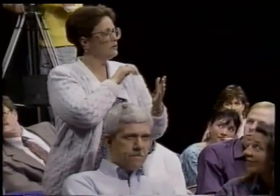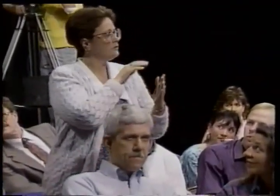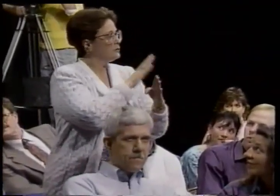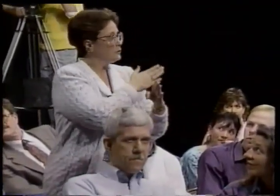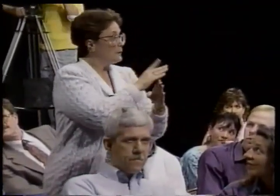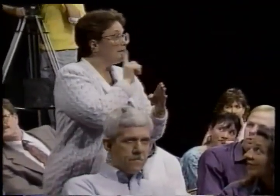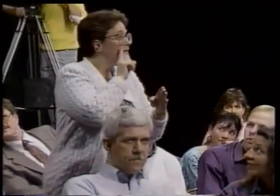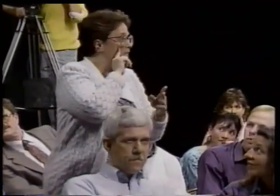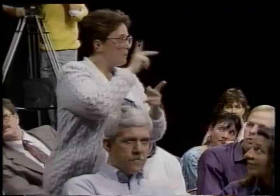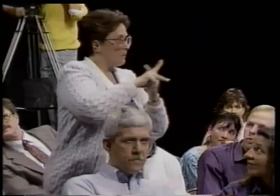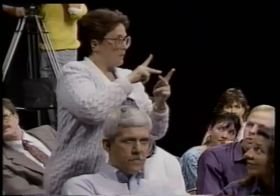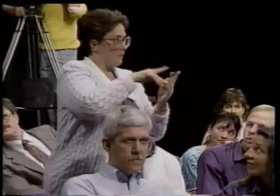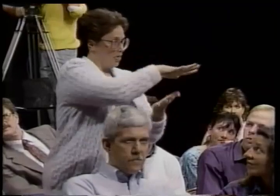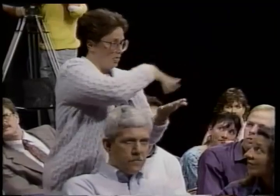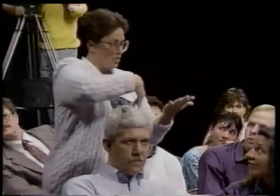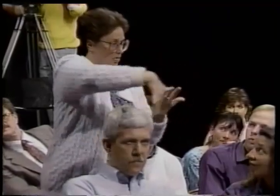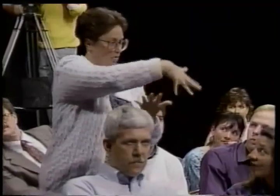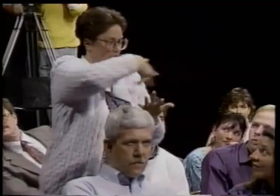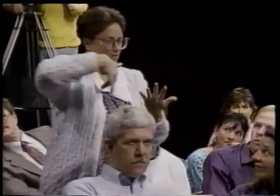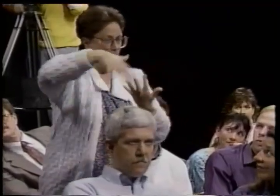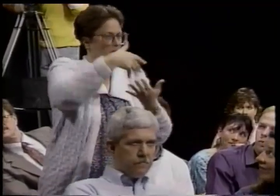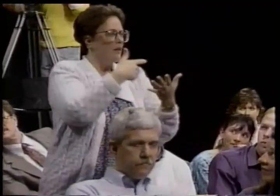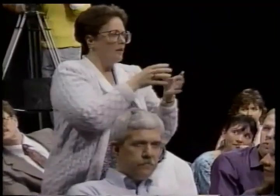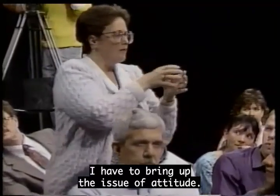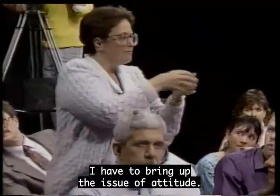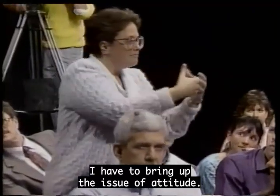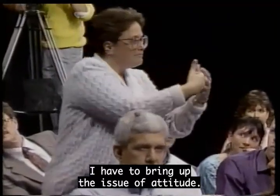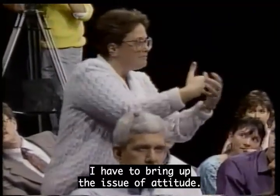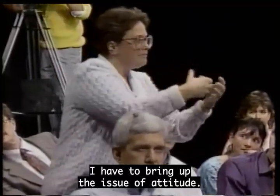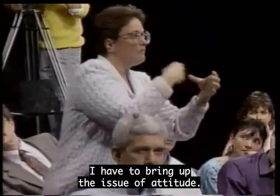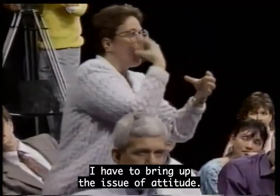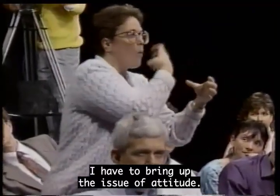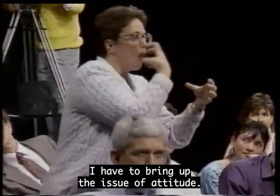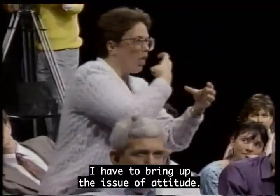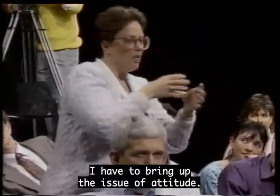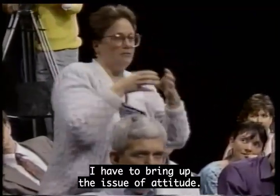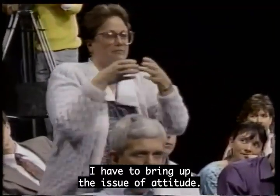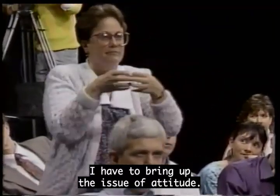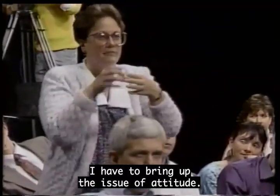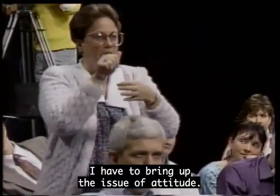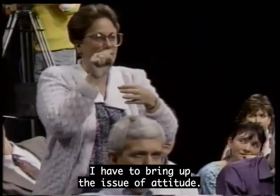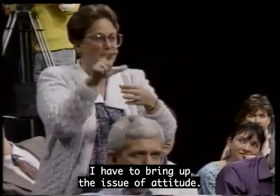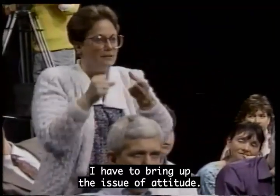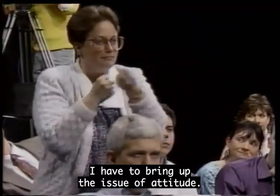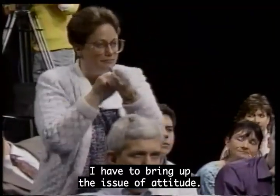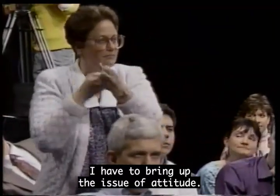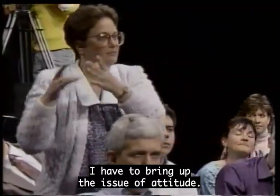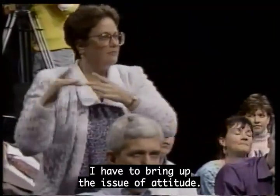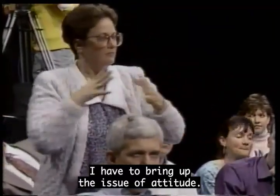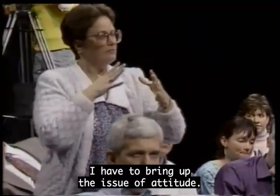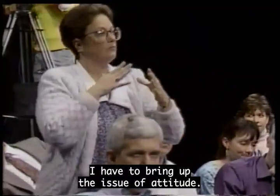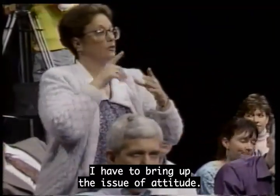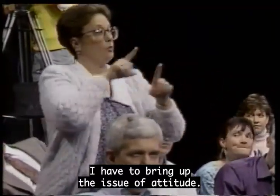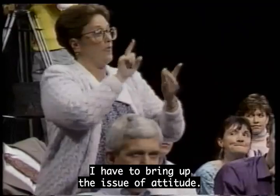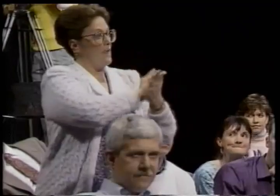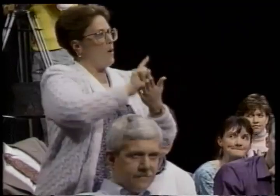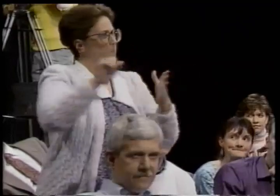I have to bring up the issue of attitude. It seems that we have a lot of segmented groups in the